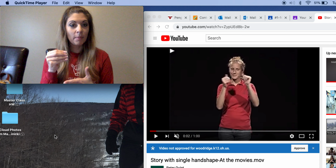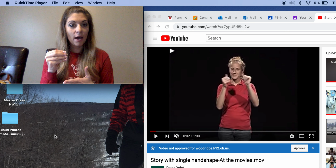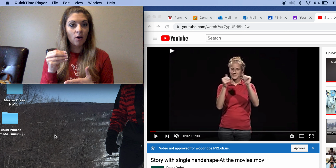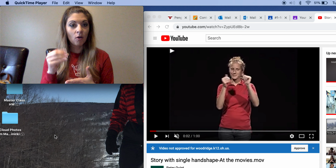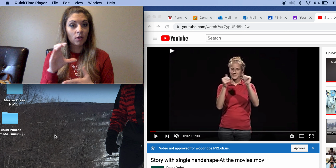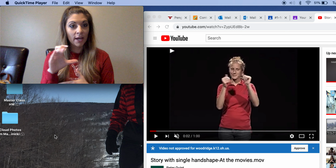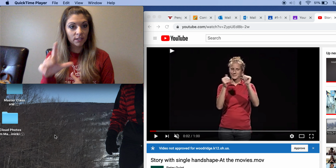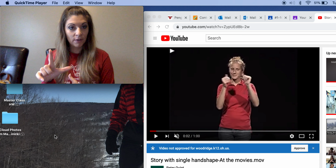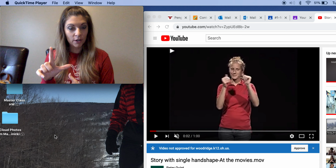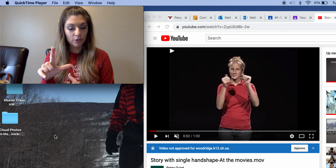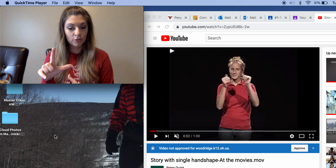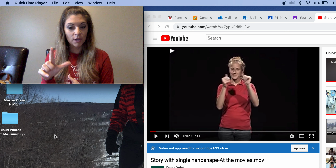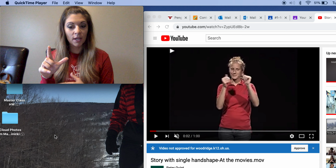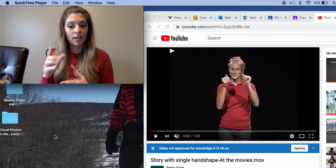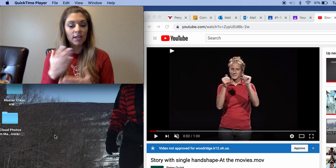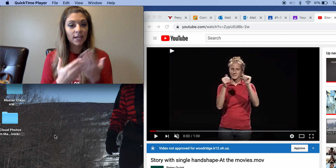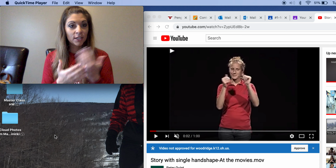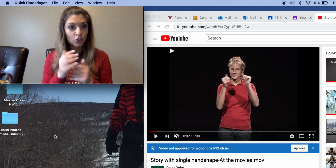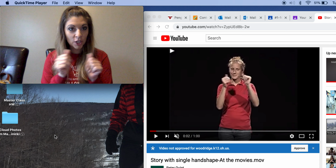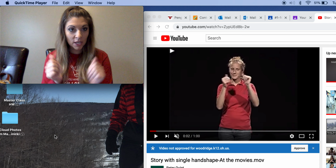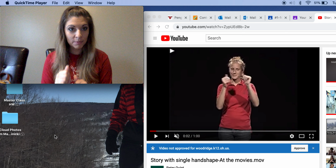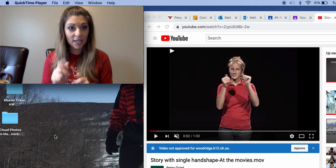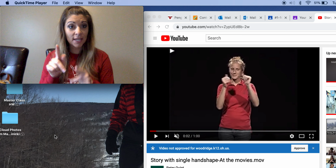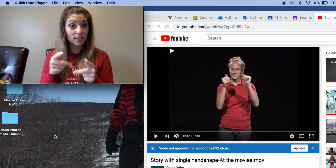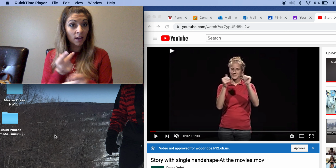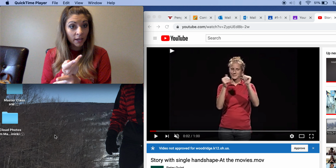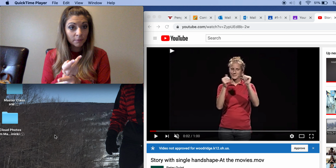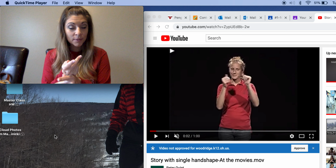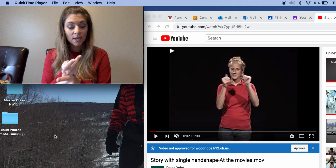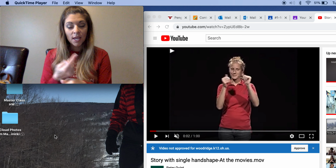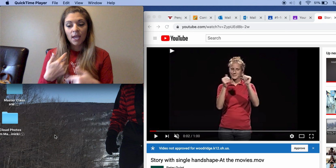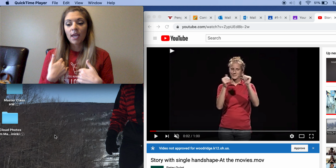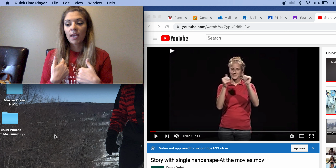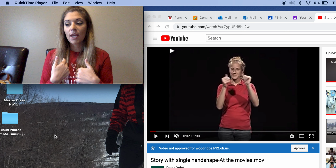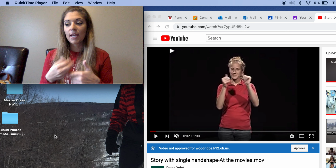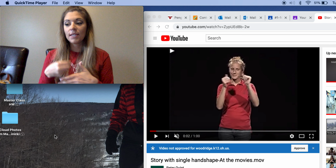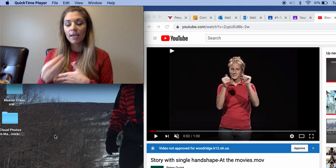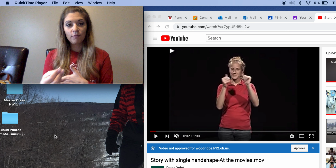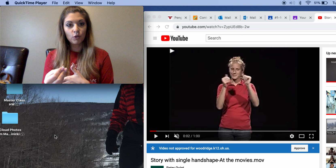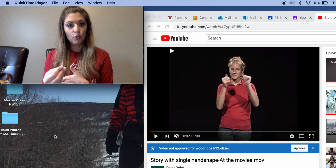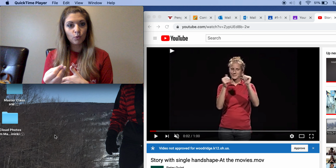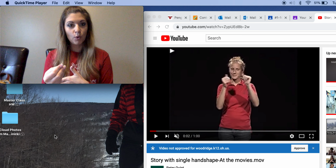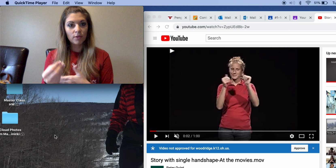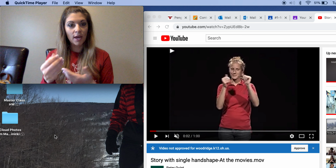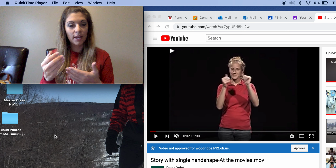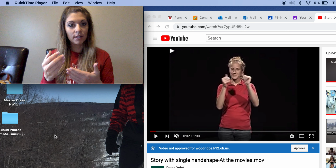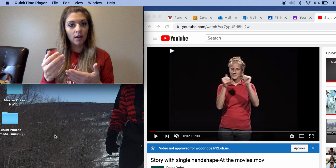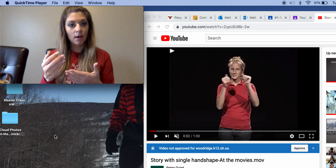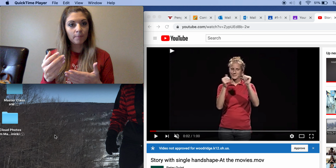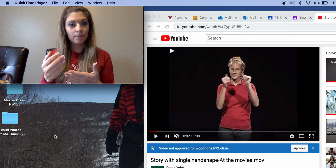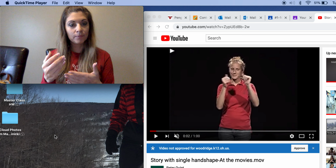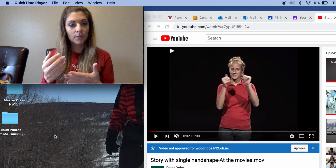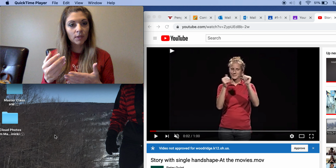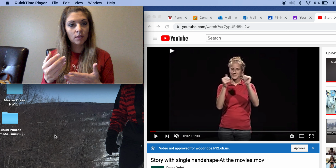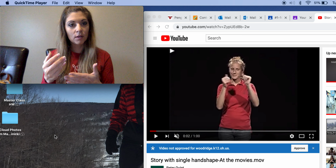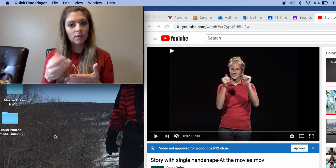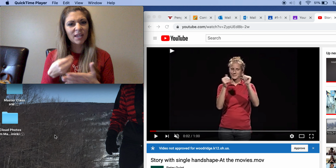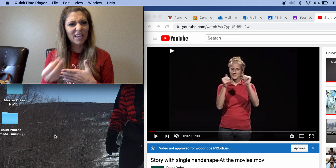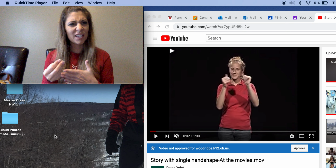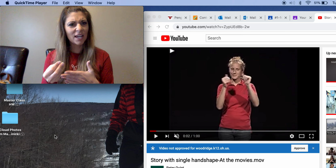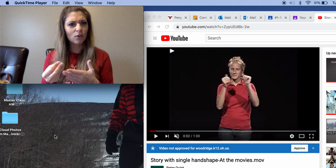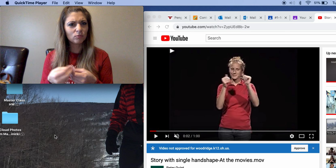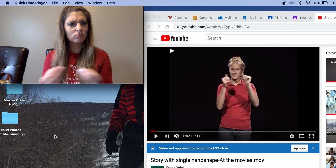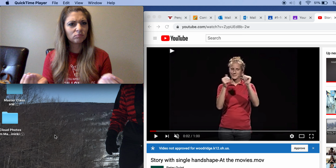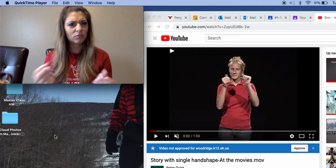learned about classifiers and hand shapes and types, and I gave you